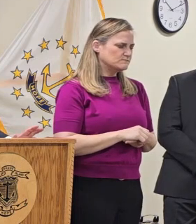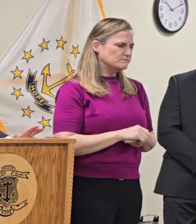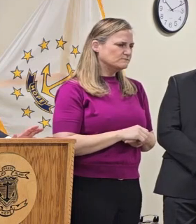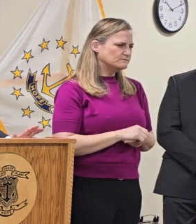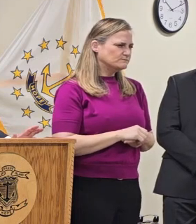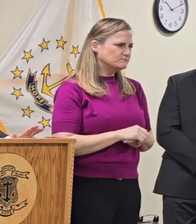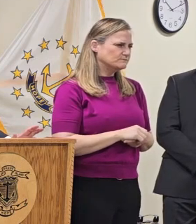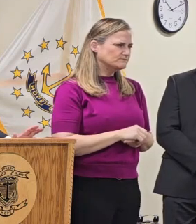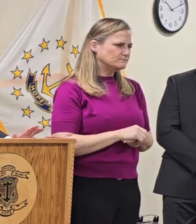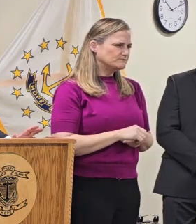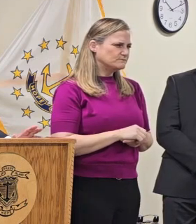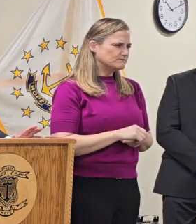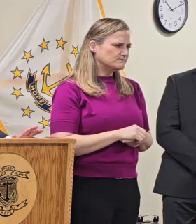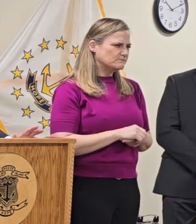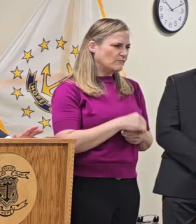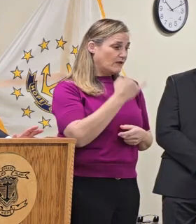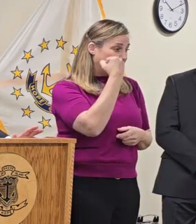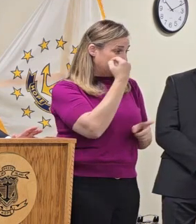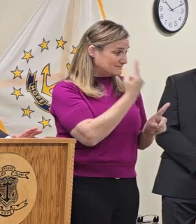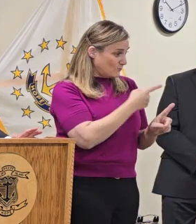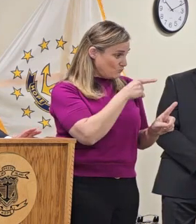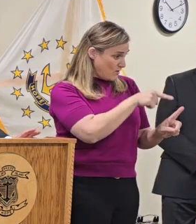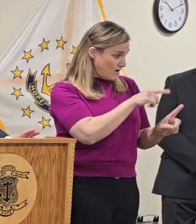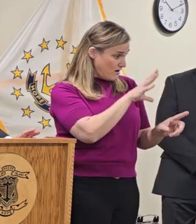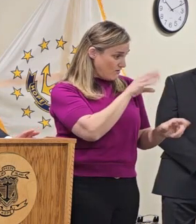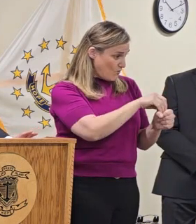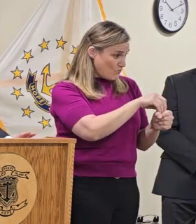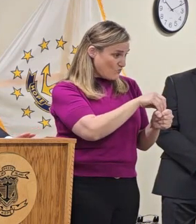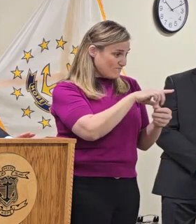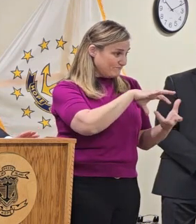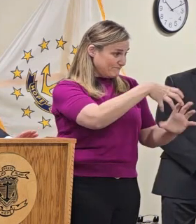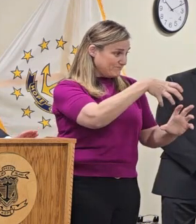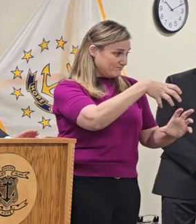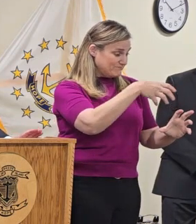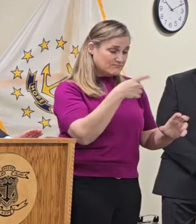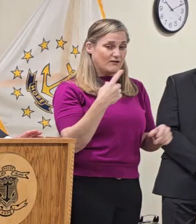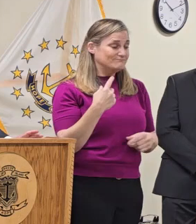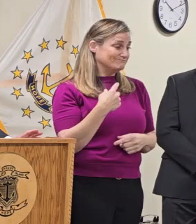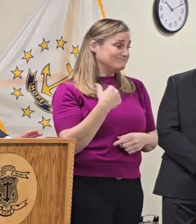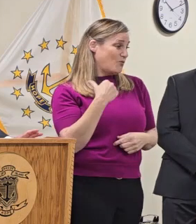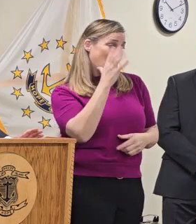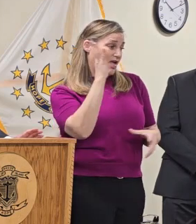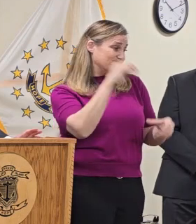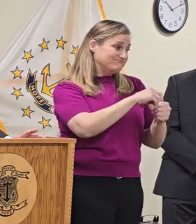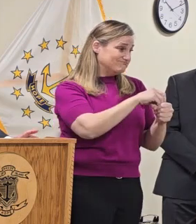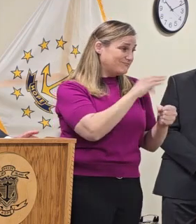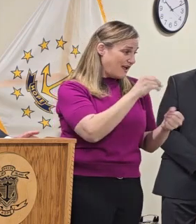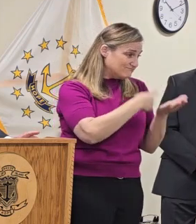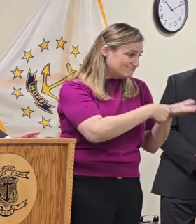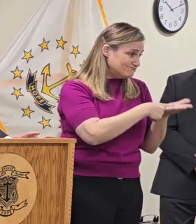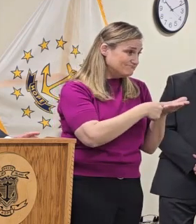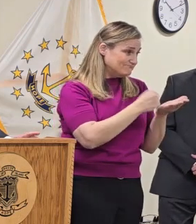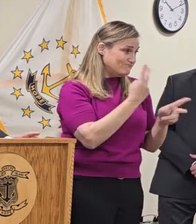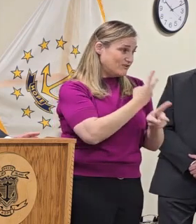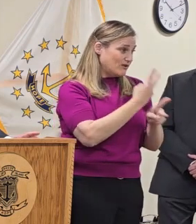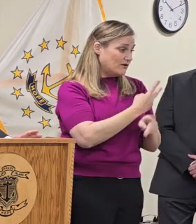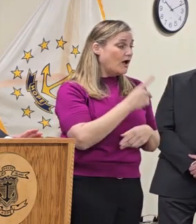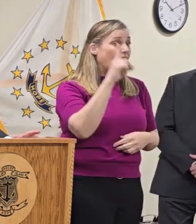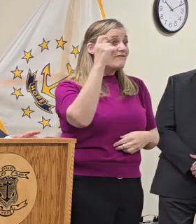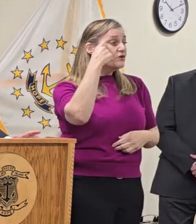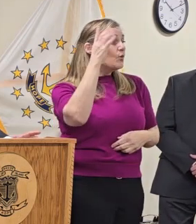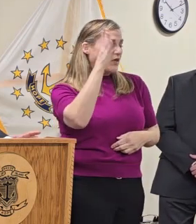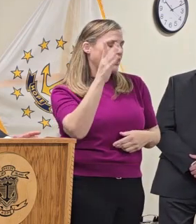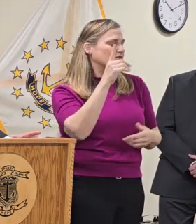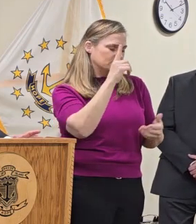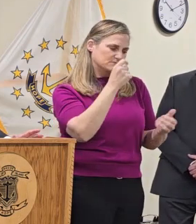season. And I've been assured by the governor that we will be totally supported in that regard. So